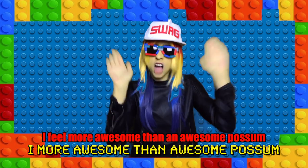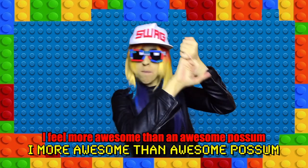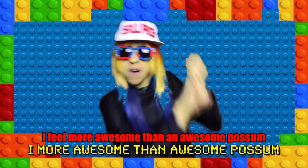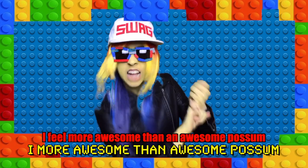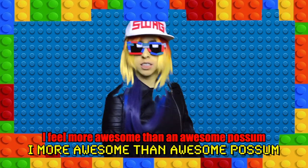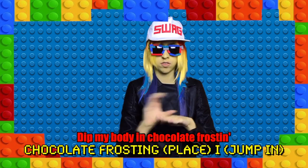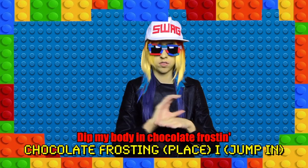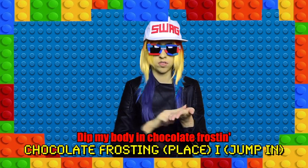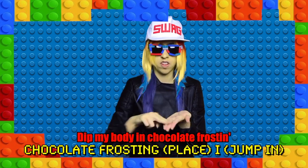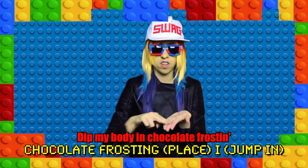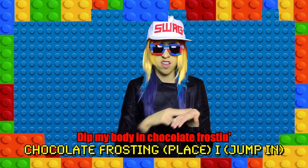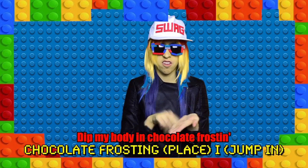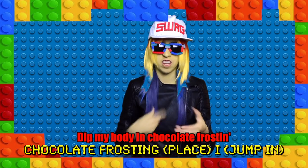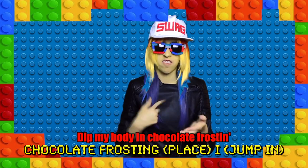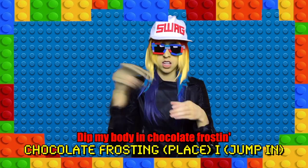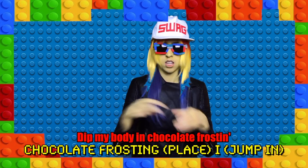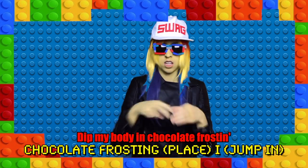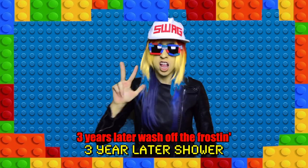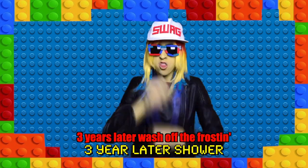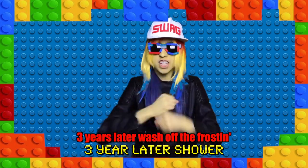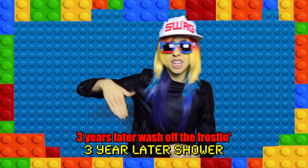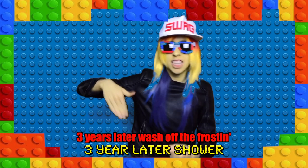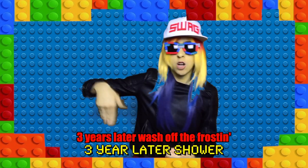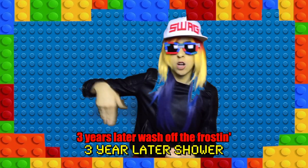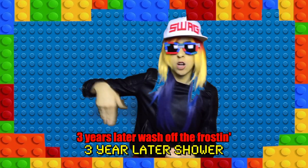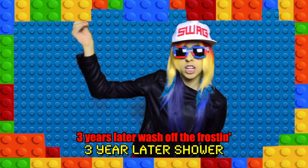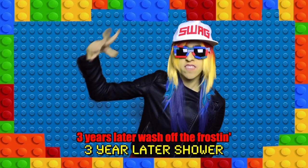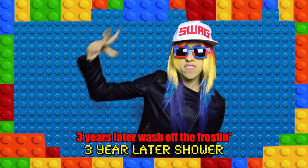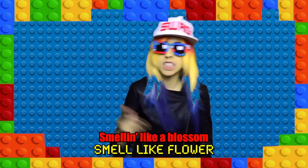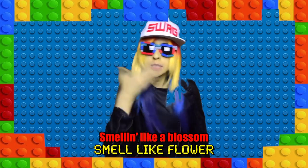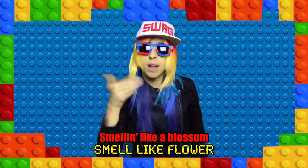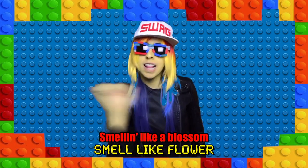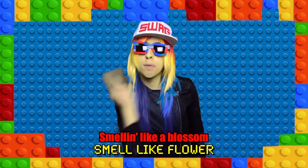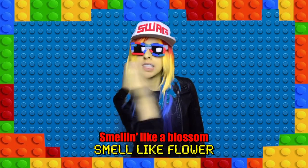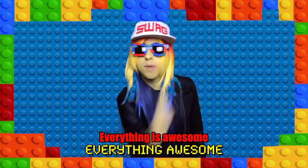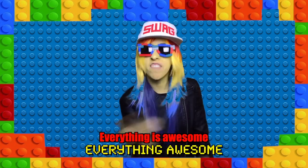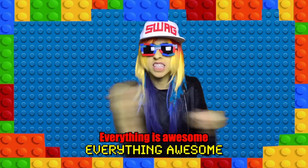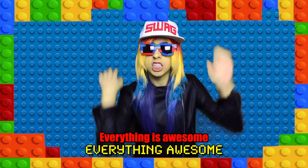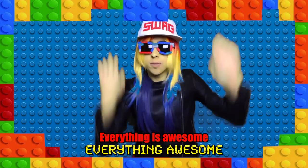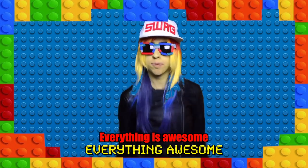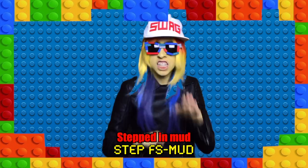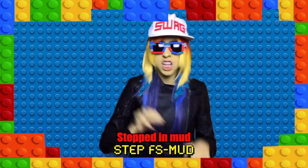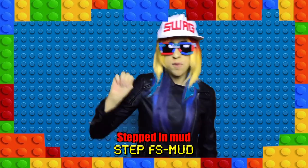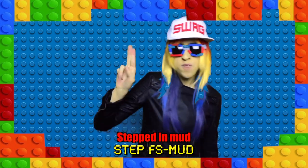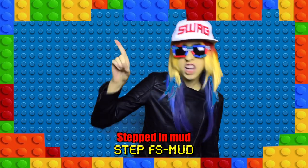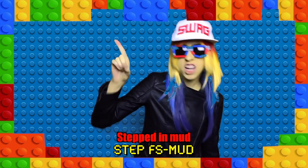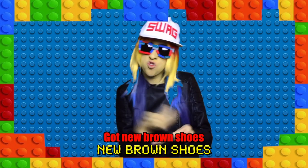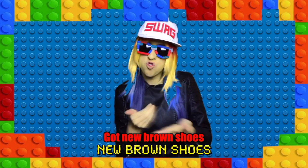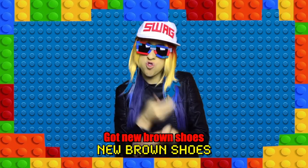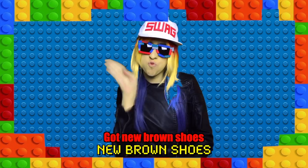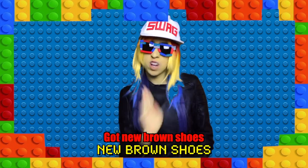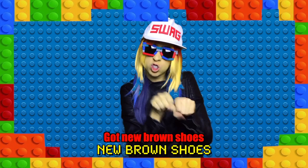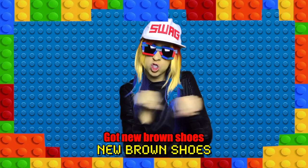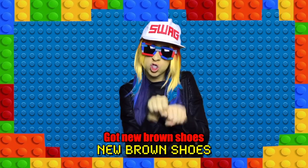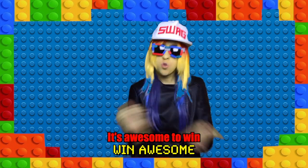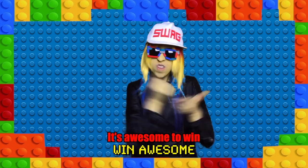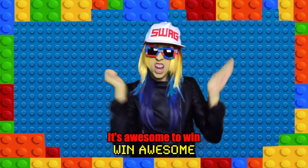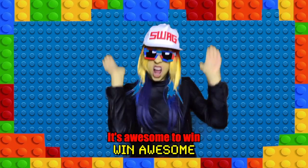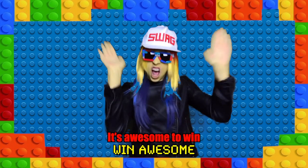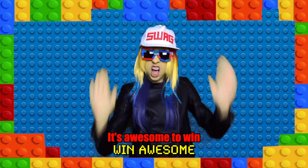awesome possum, drip my body in chocolate frosting Three years later I shot the frosting, smelling like a blossom, everything is awesome Steps in mud, got new brown shoes, awesome to win and